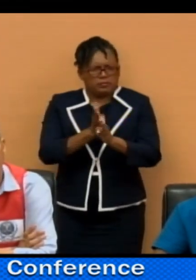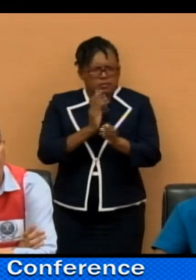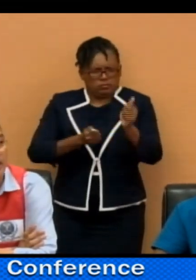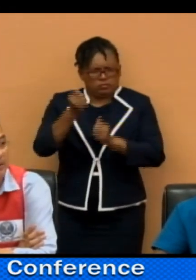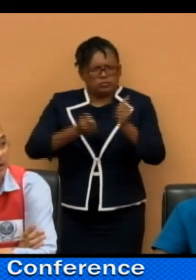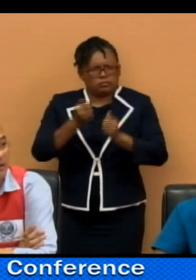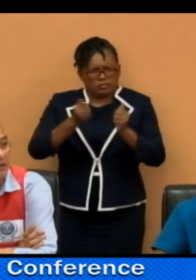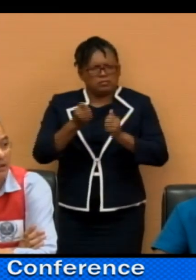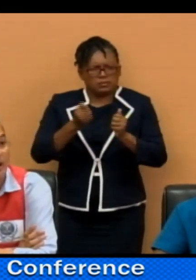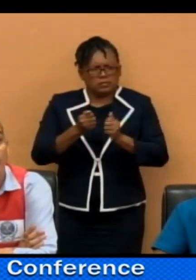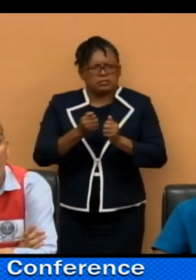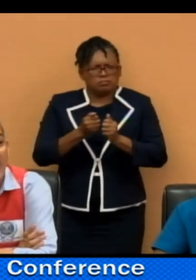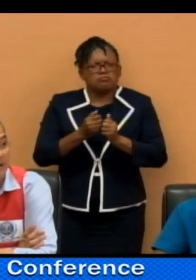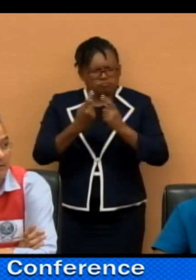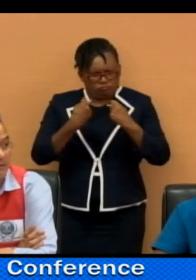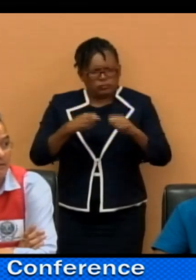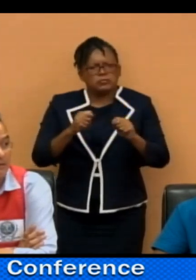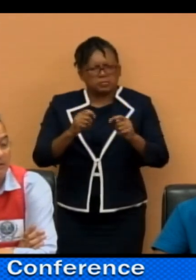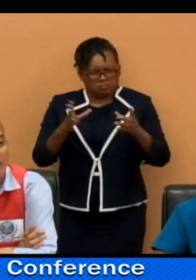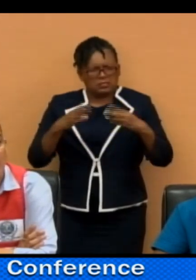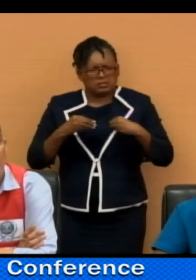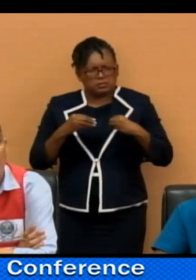every effort possible to comply,